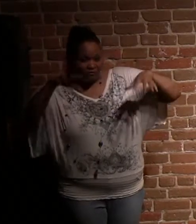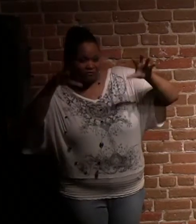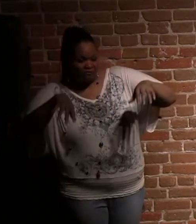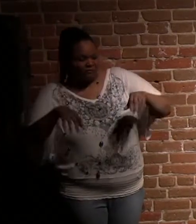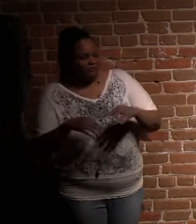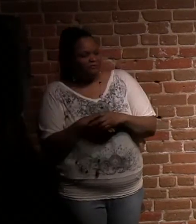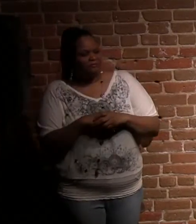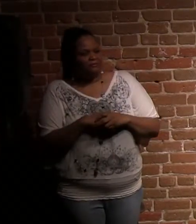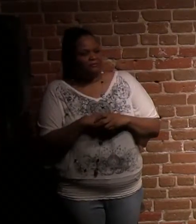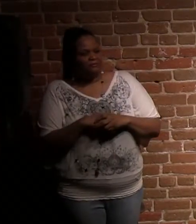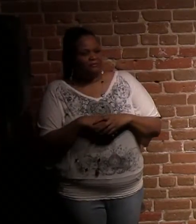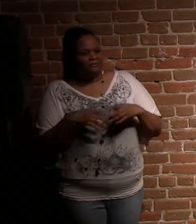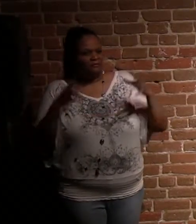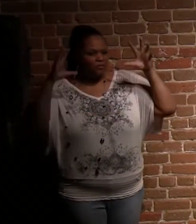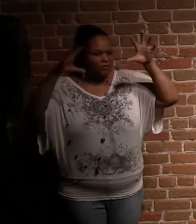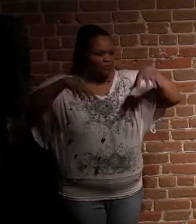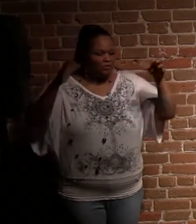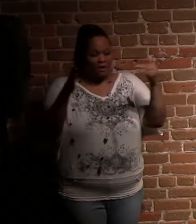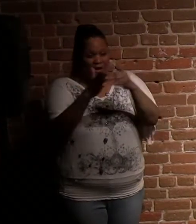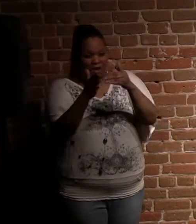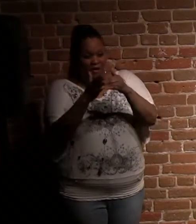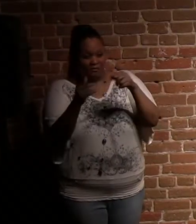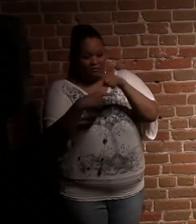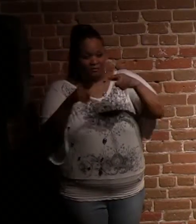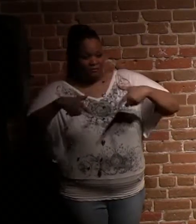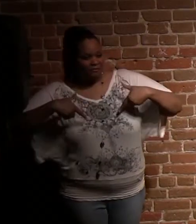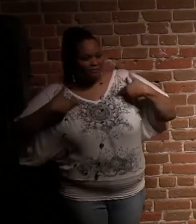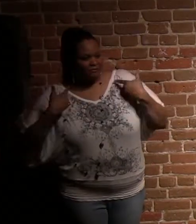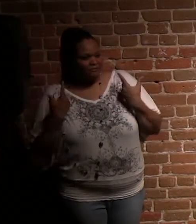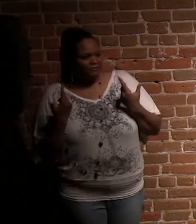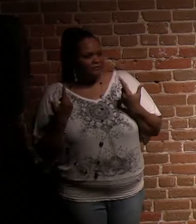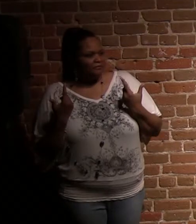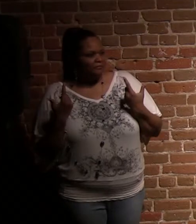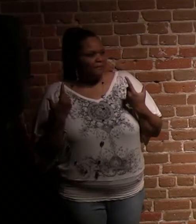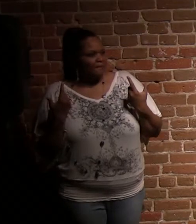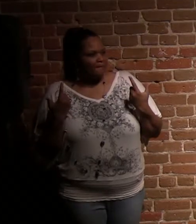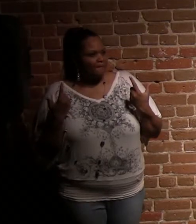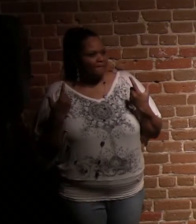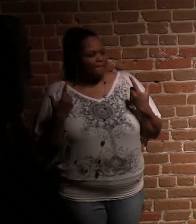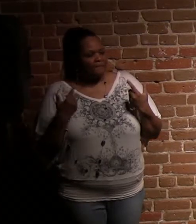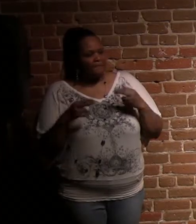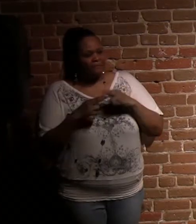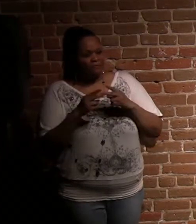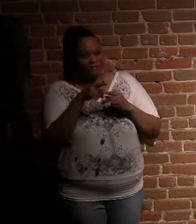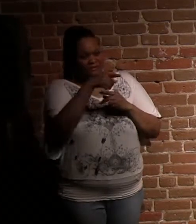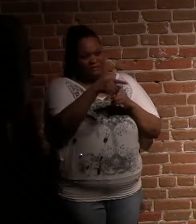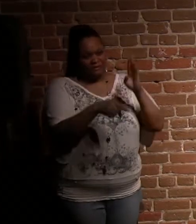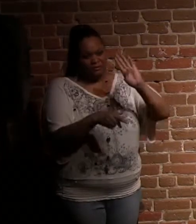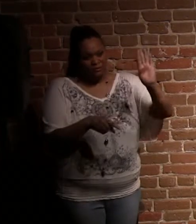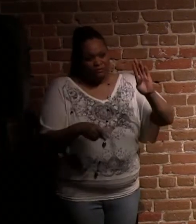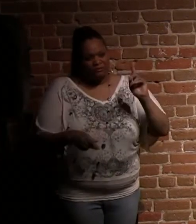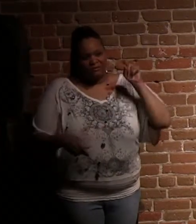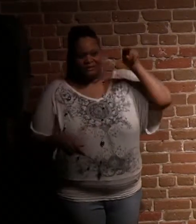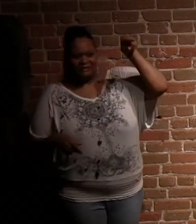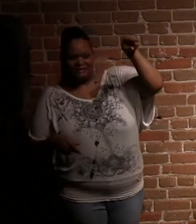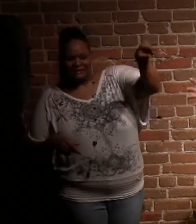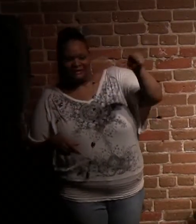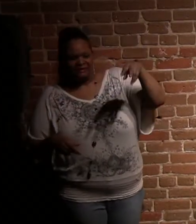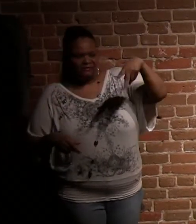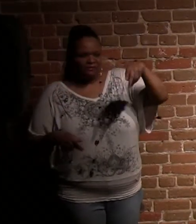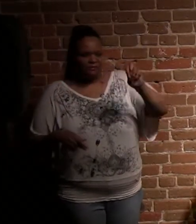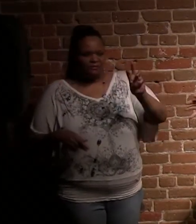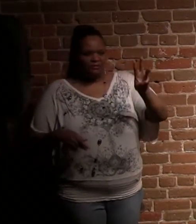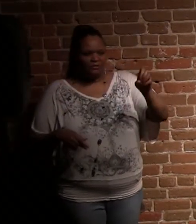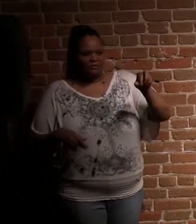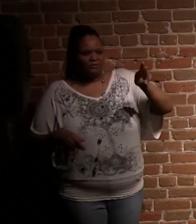come. It actually rains quite a bit where I live, and yet Boudad's is, you know, it's out by Powers. You never